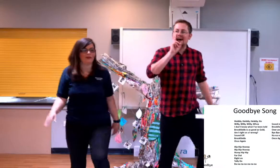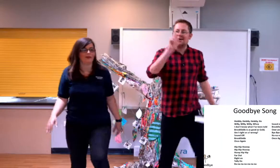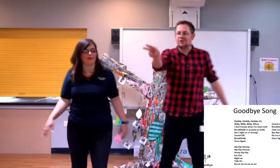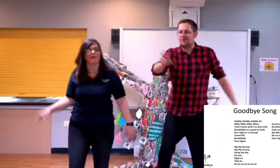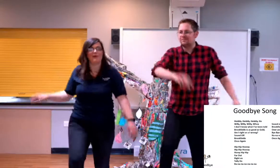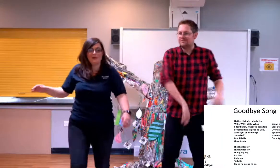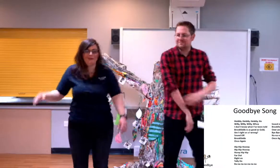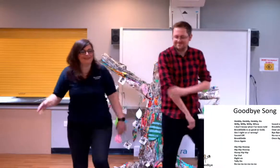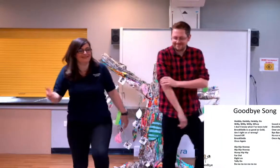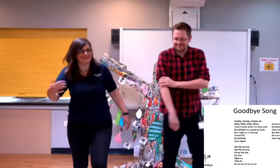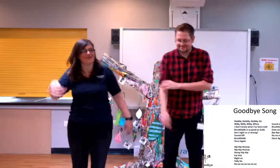Sound off.